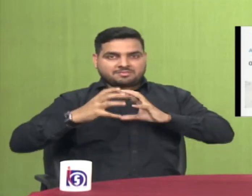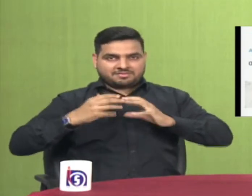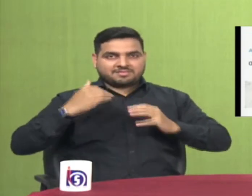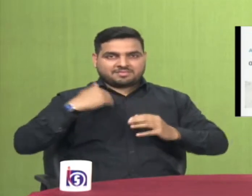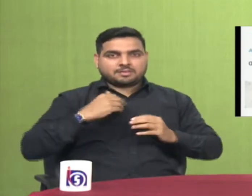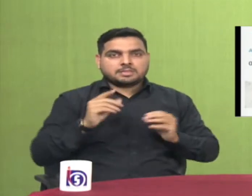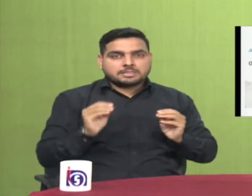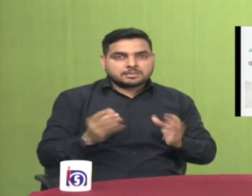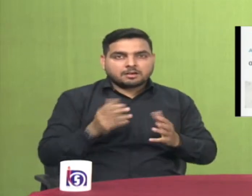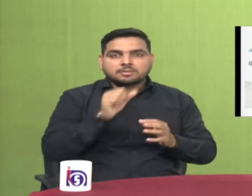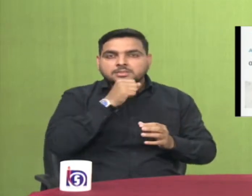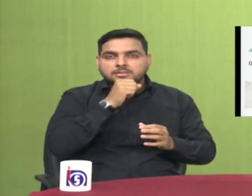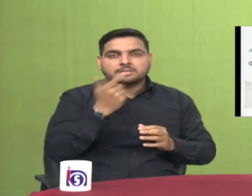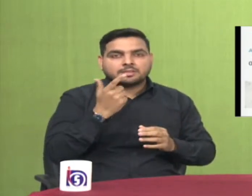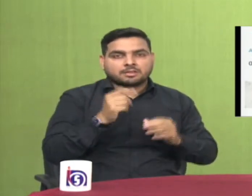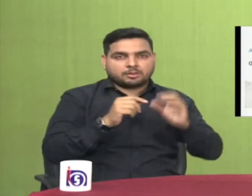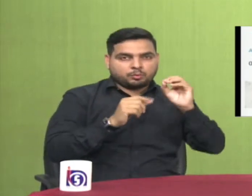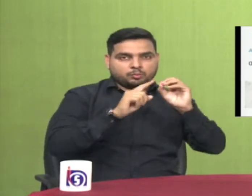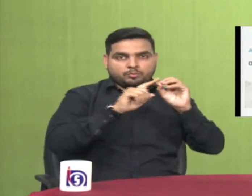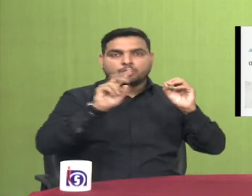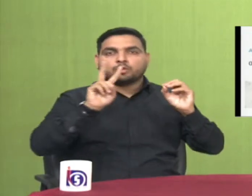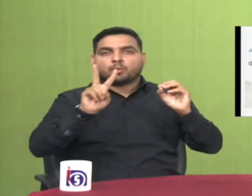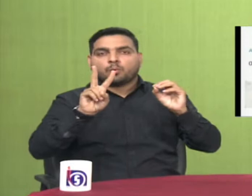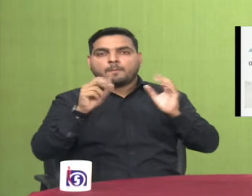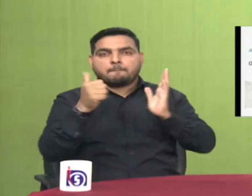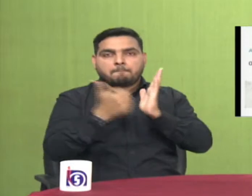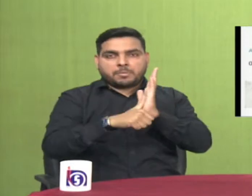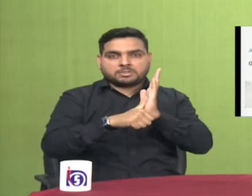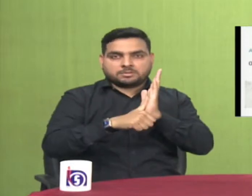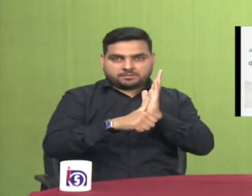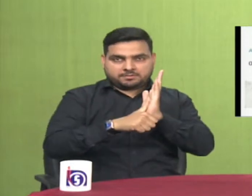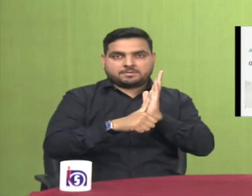Motor development, that is the age of 0 to 2